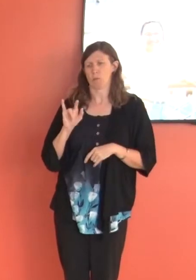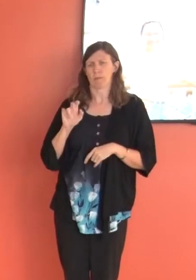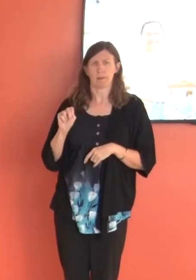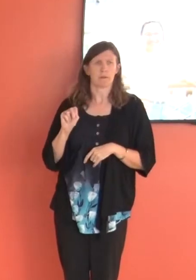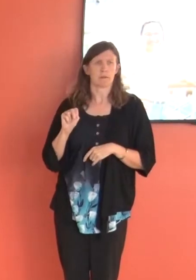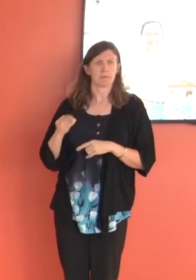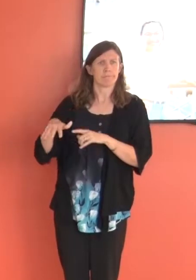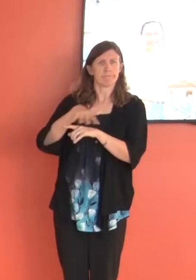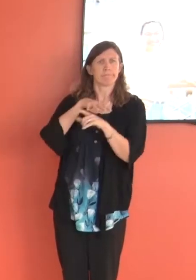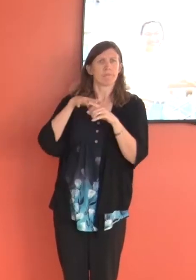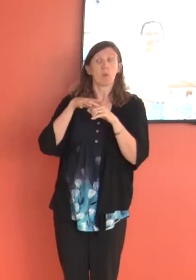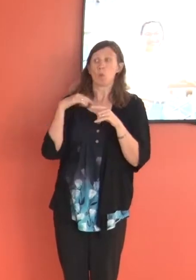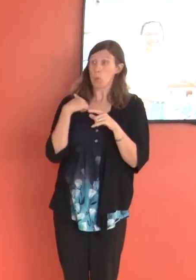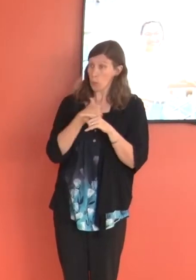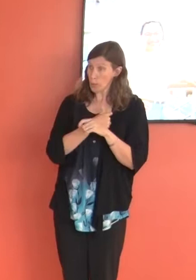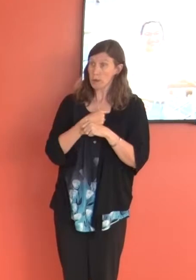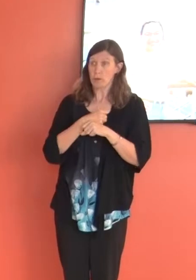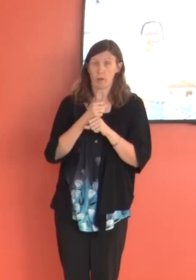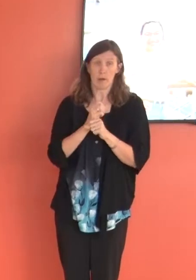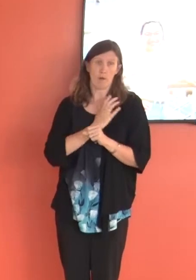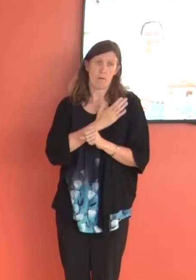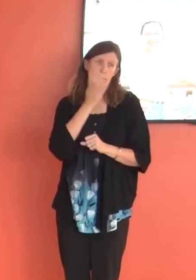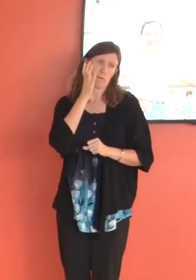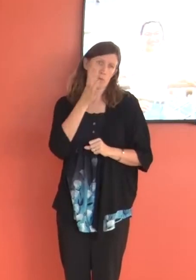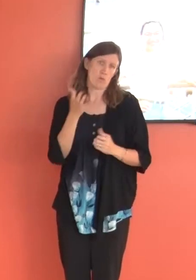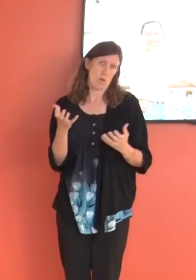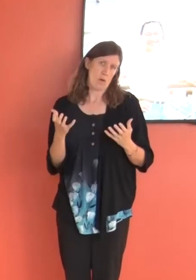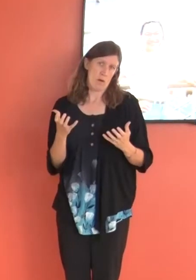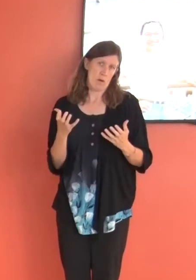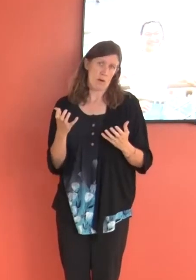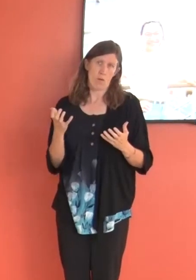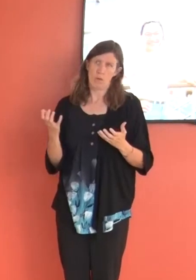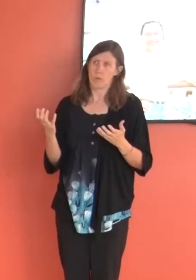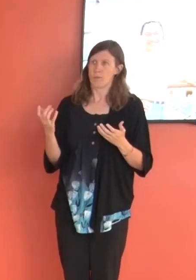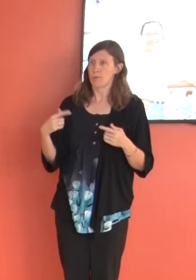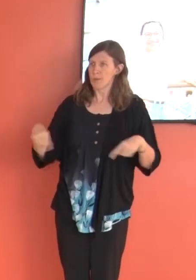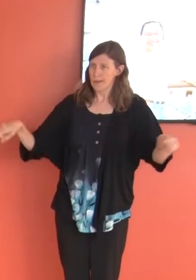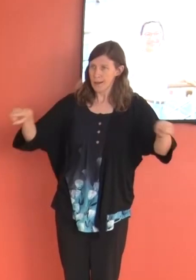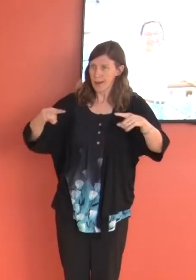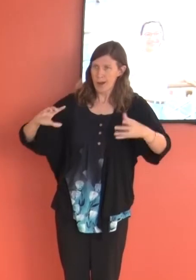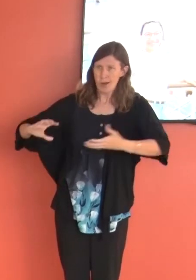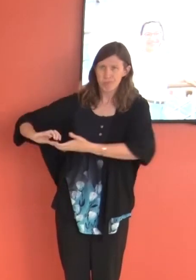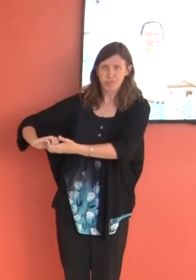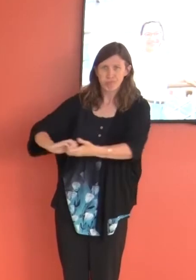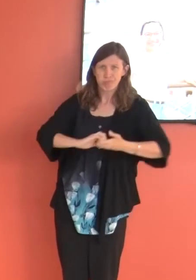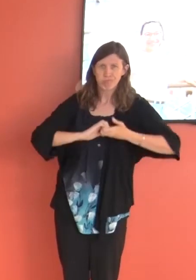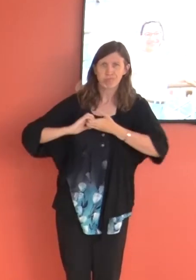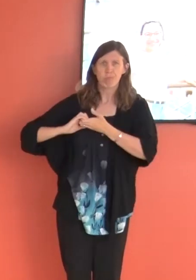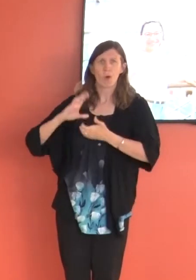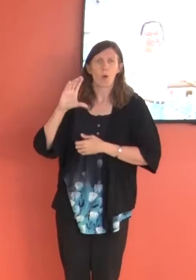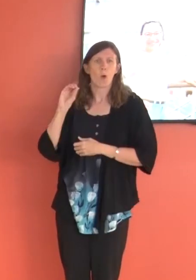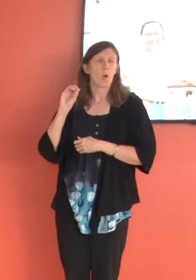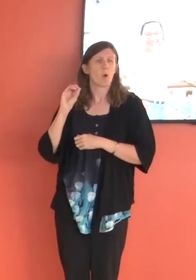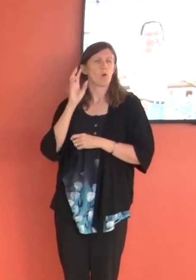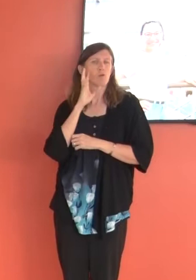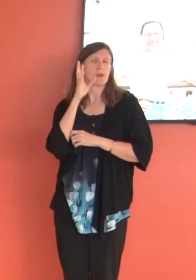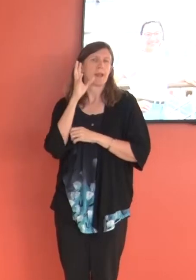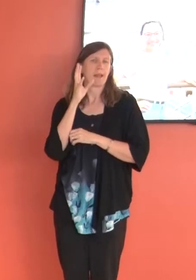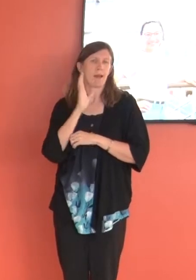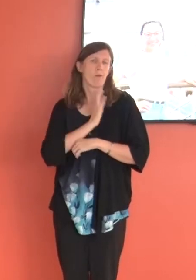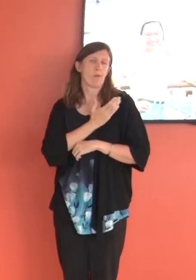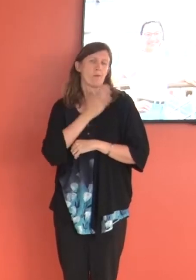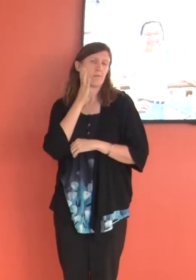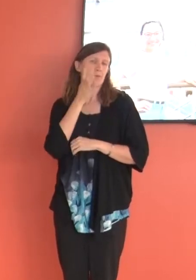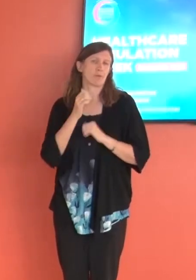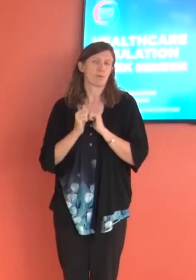that we want. So when you look at it that way, we're co-creating the future right now. That's what's exciting. So we're